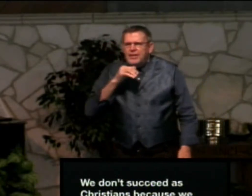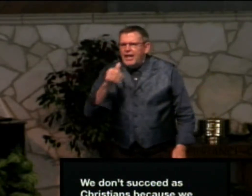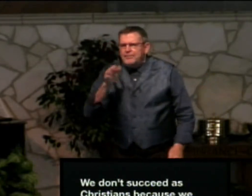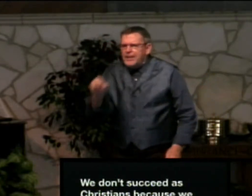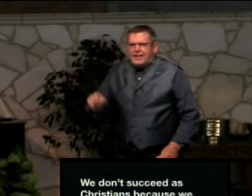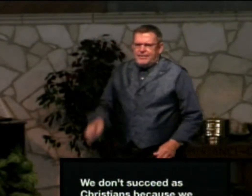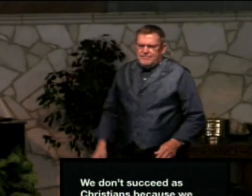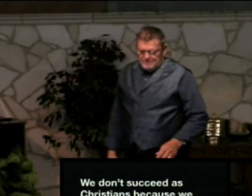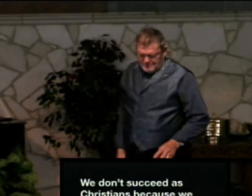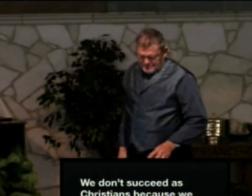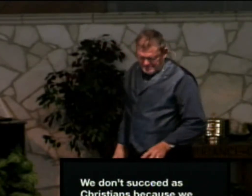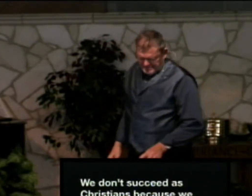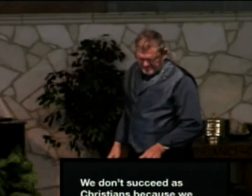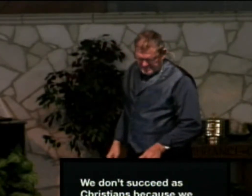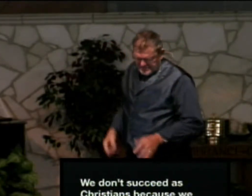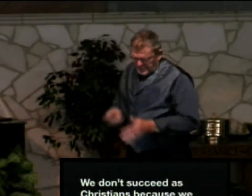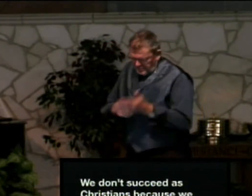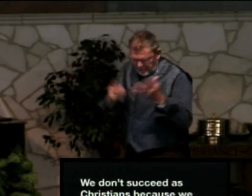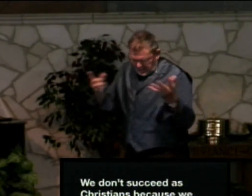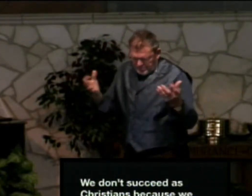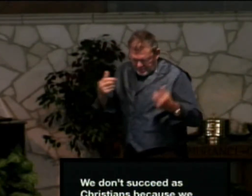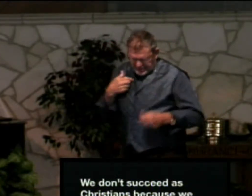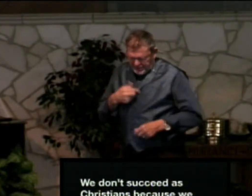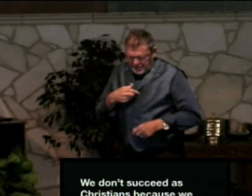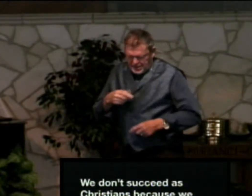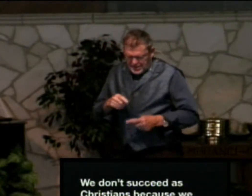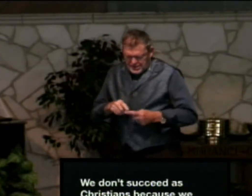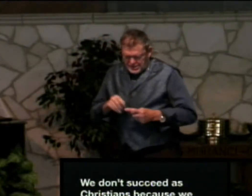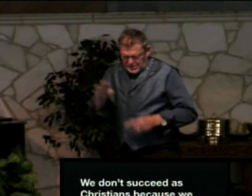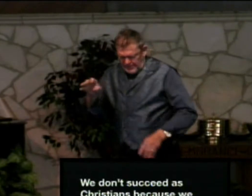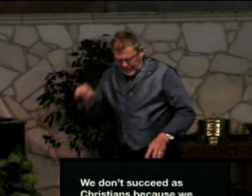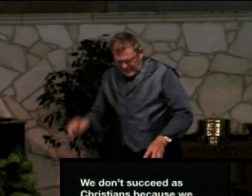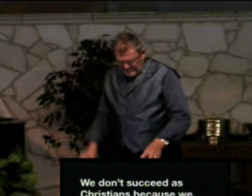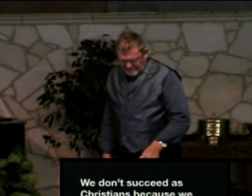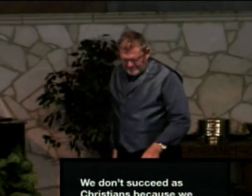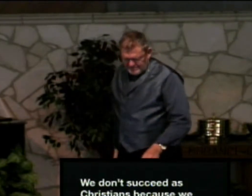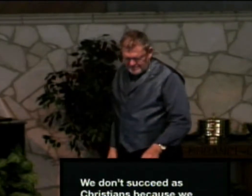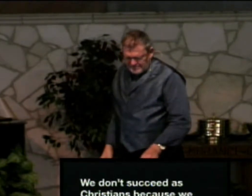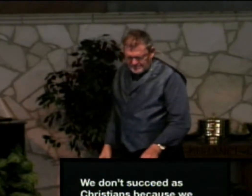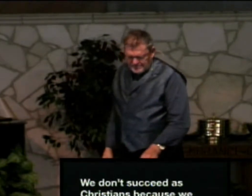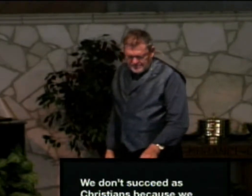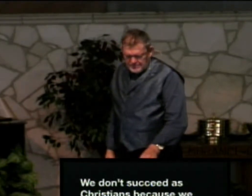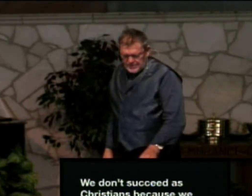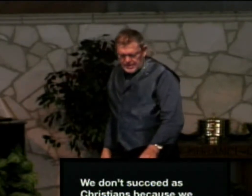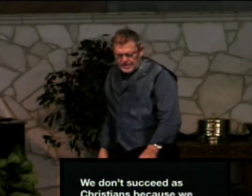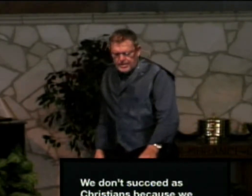we will not be what He wants us to be.